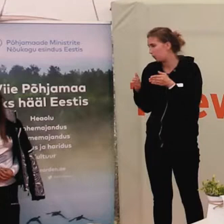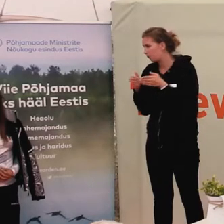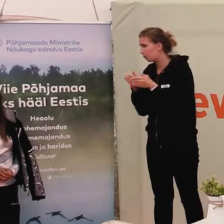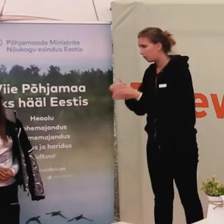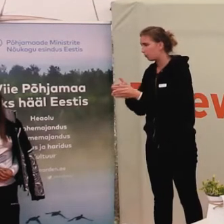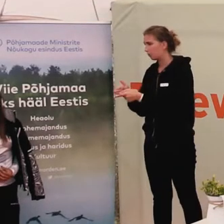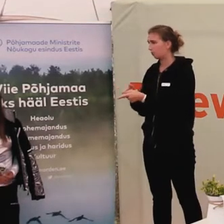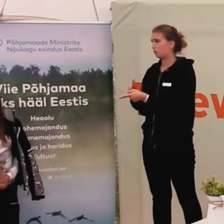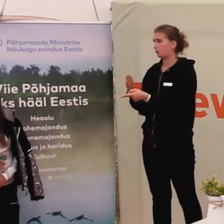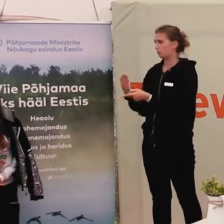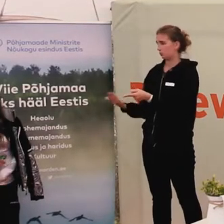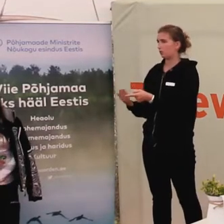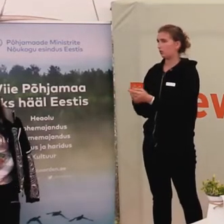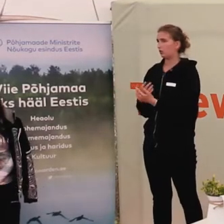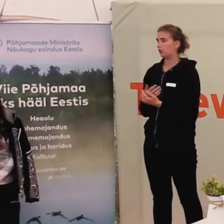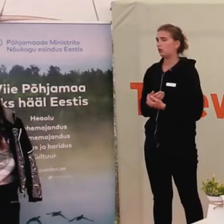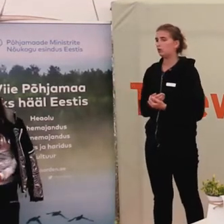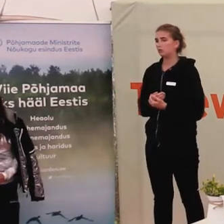quite many big cities.